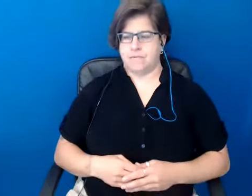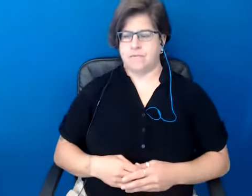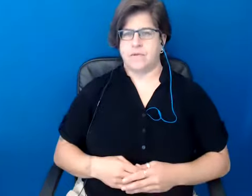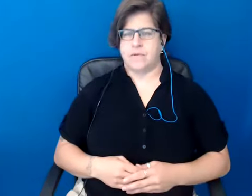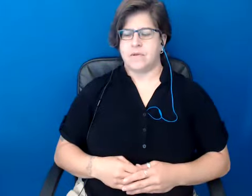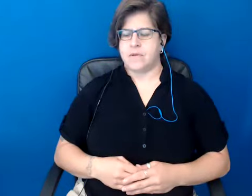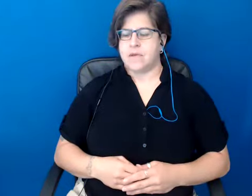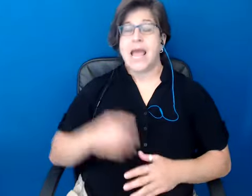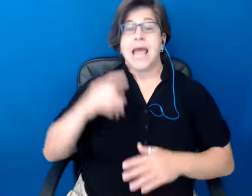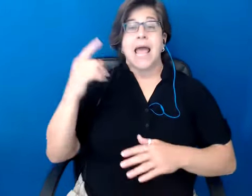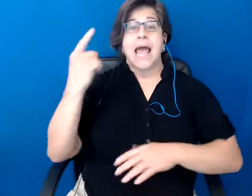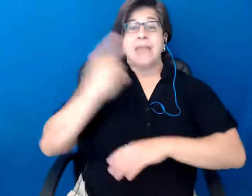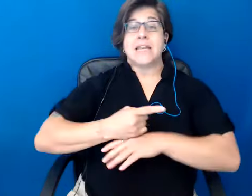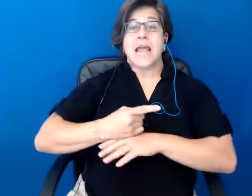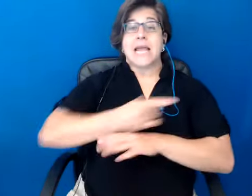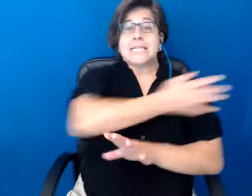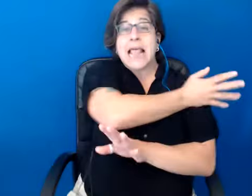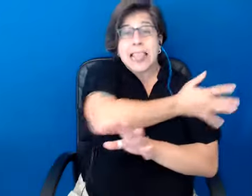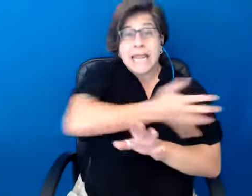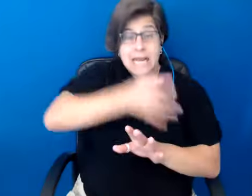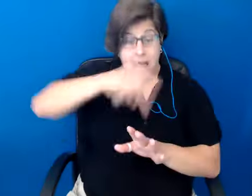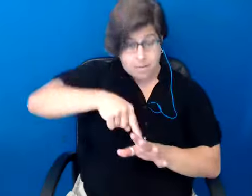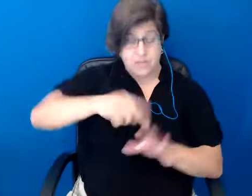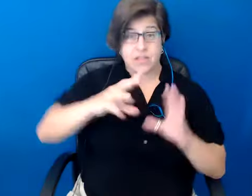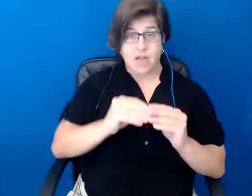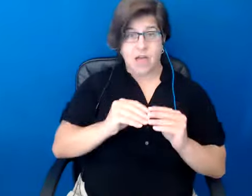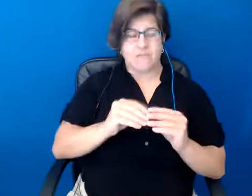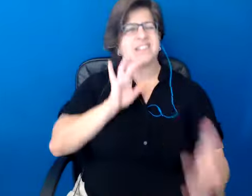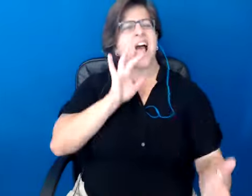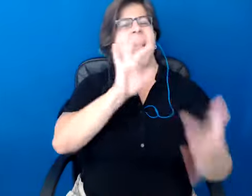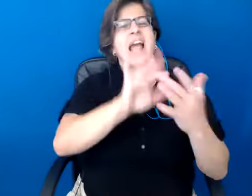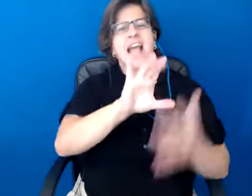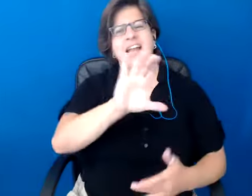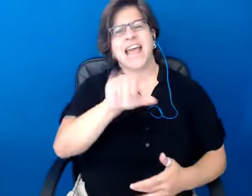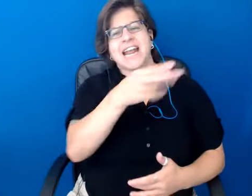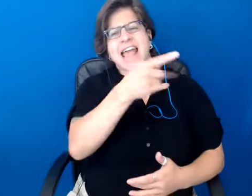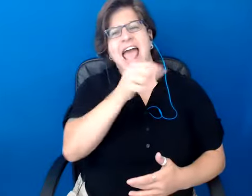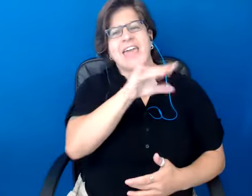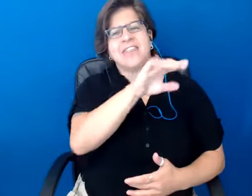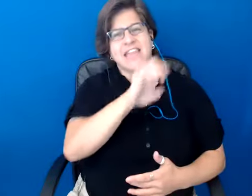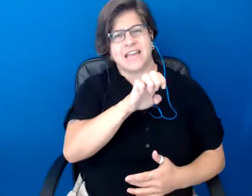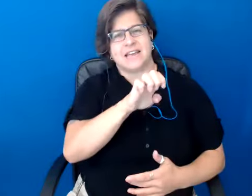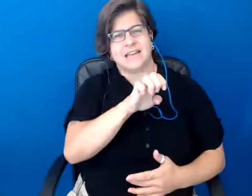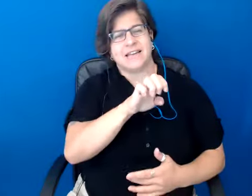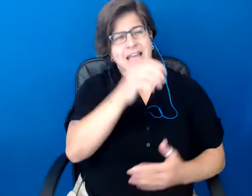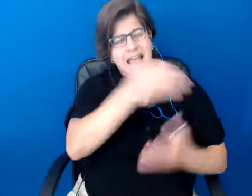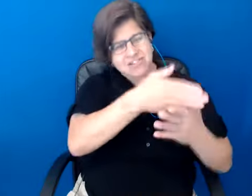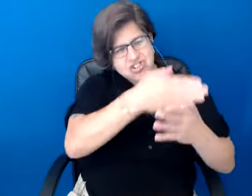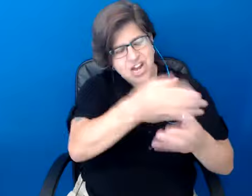ensure AA's future. And in the days leading up to this conference, I reached out to Kathy via email and shared